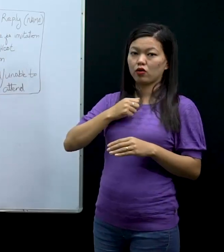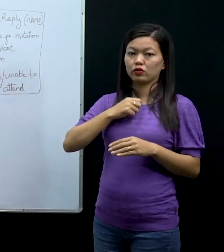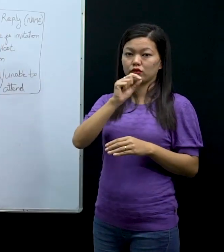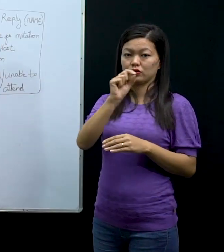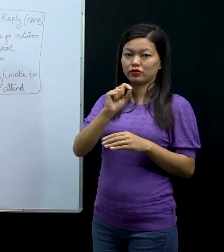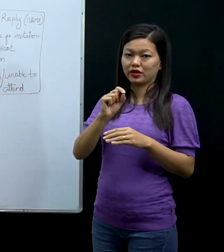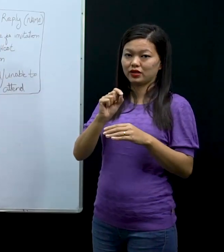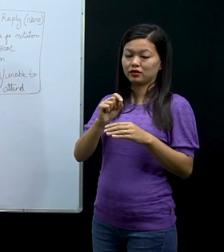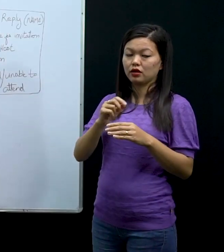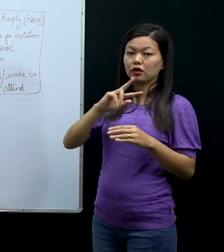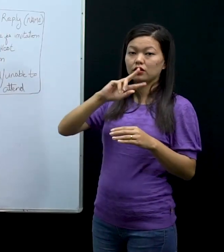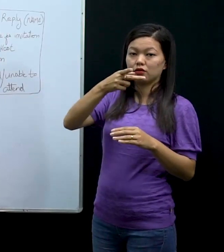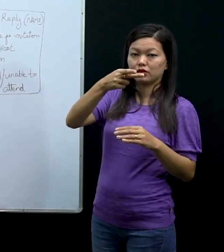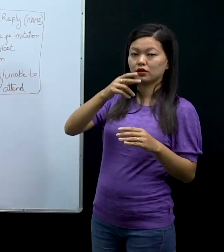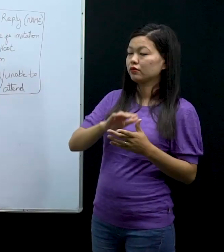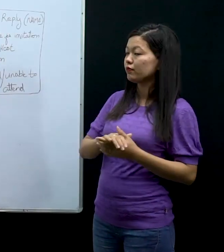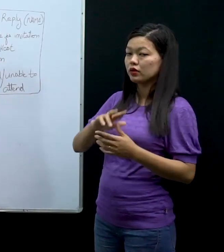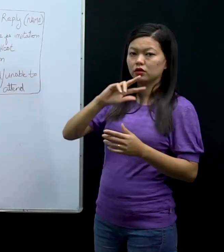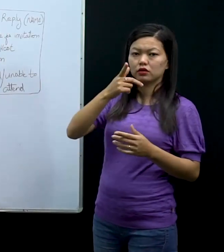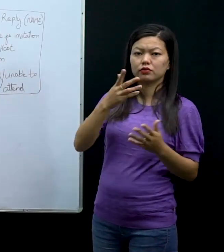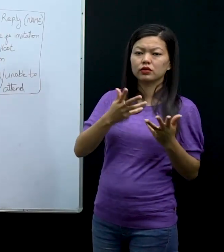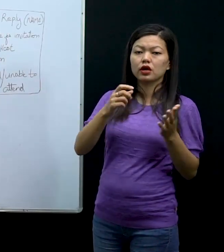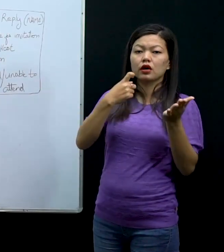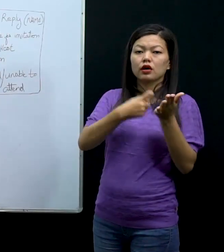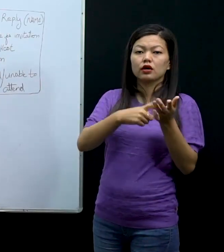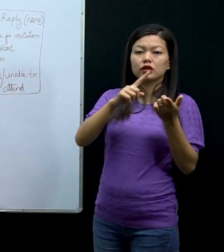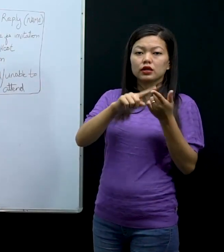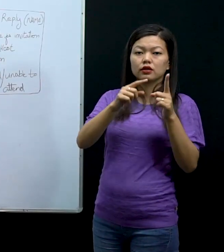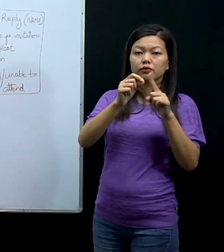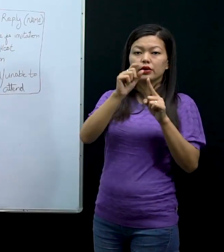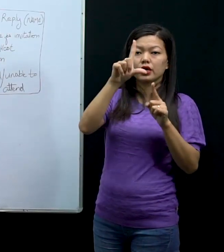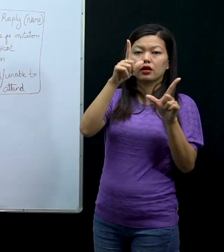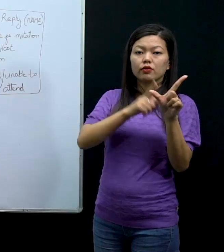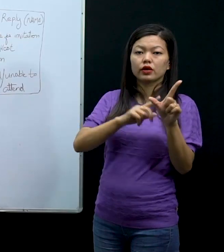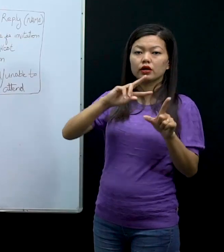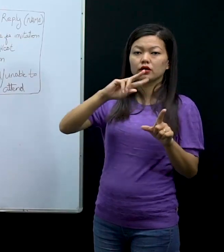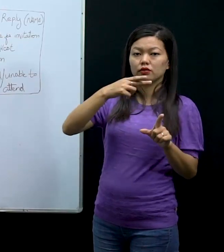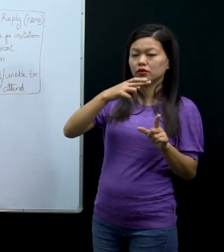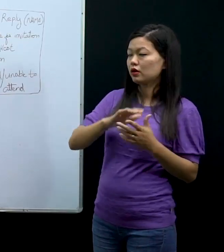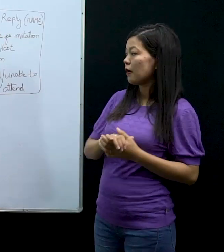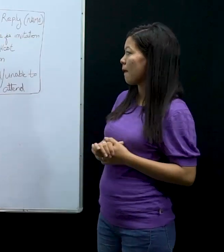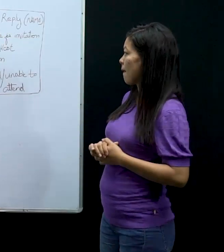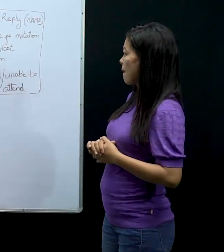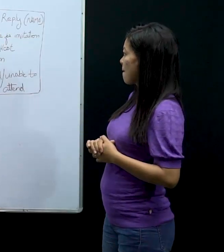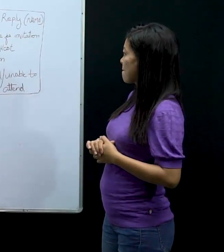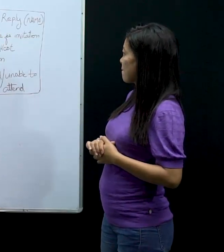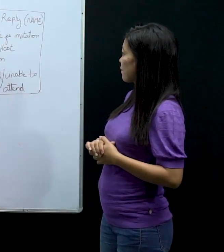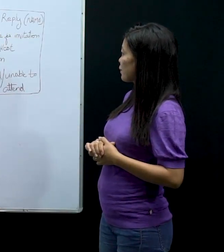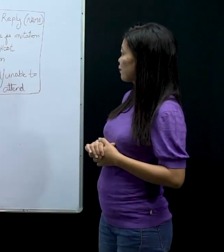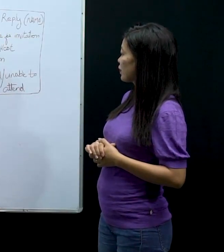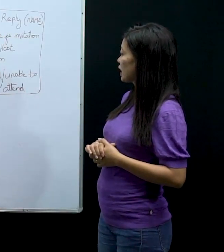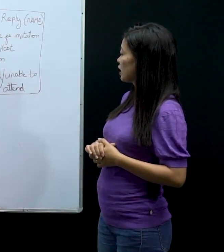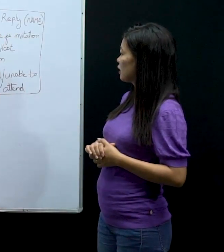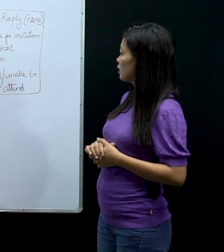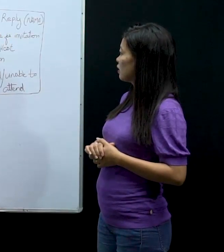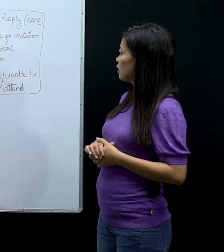invitation. This is the way that you should go. You also can use some other kinds of words, but I want to make it very simple and clear. So